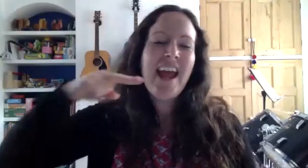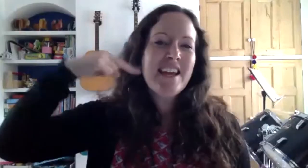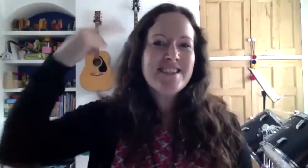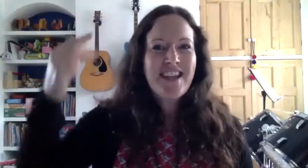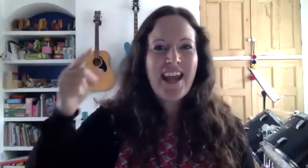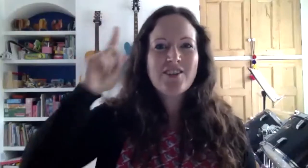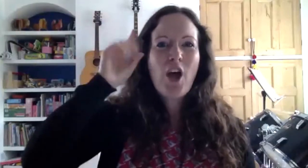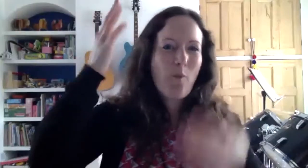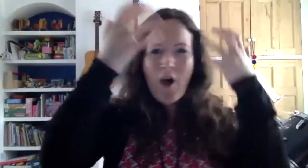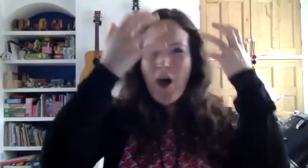alright. Singing, don't worry